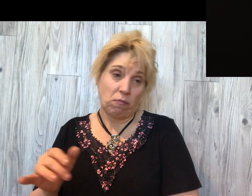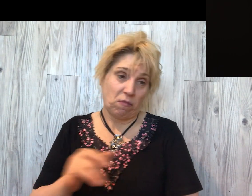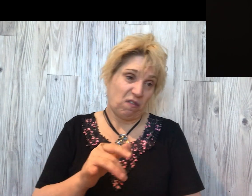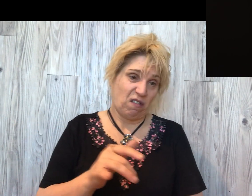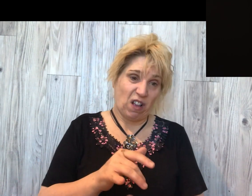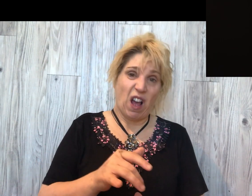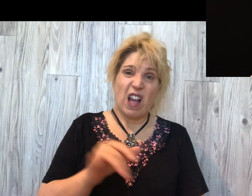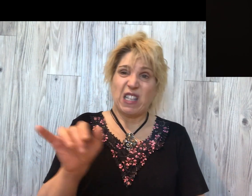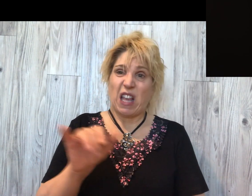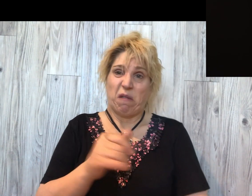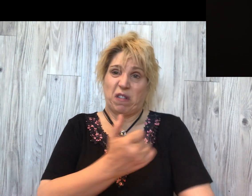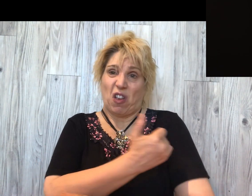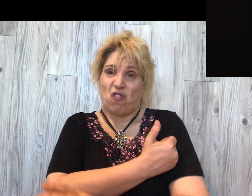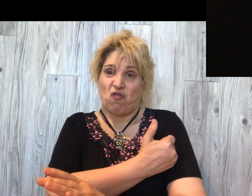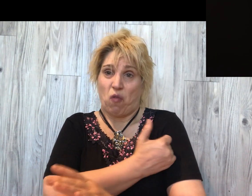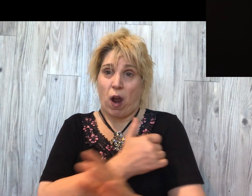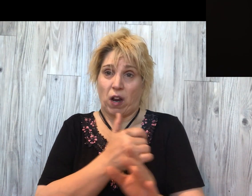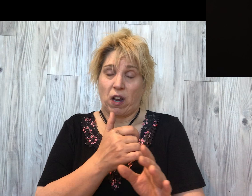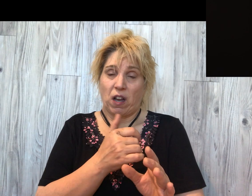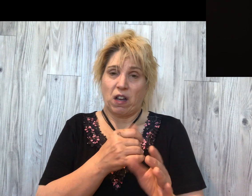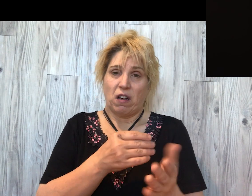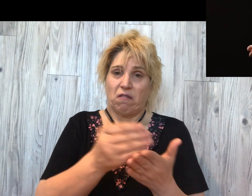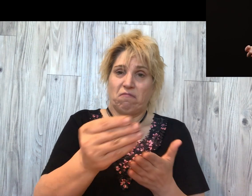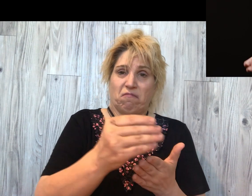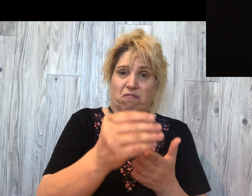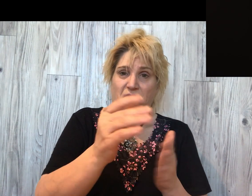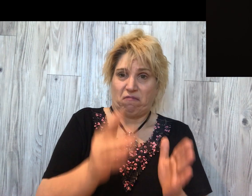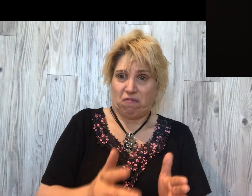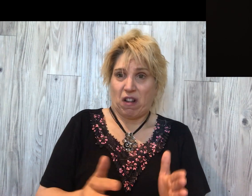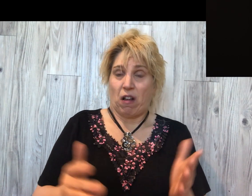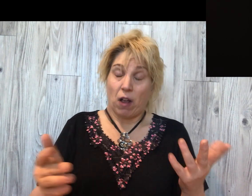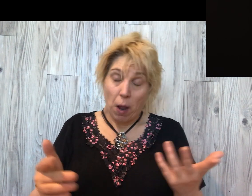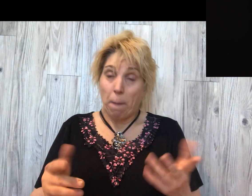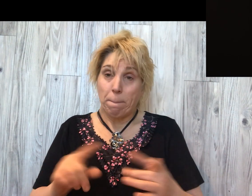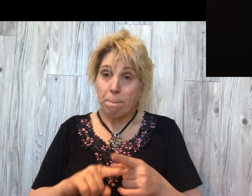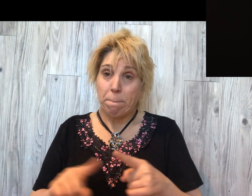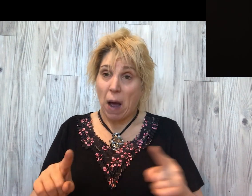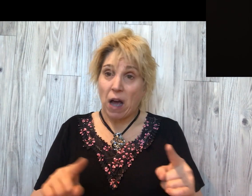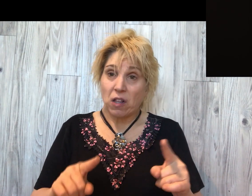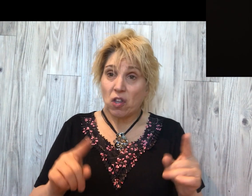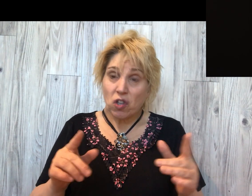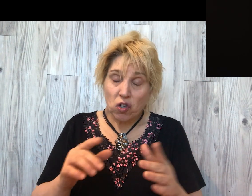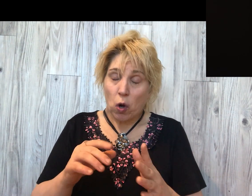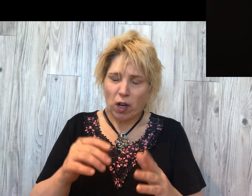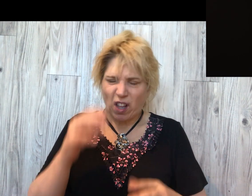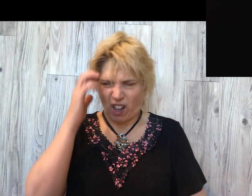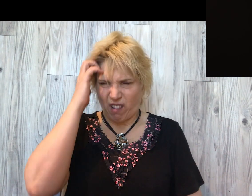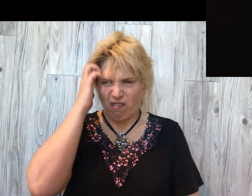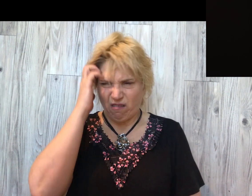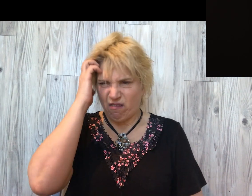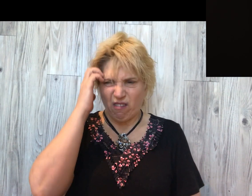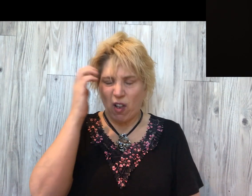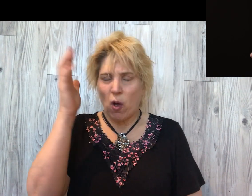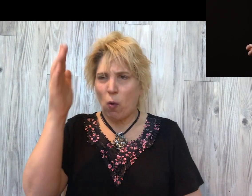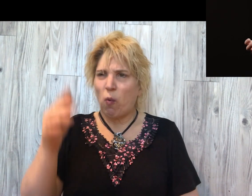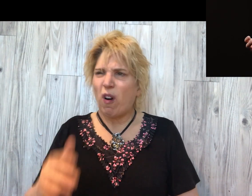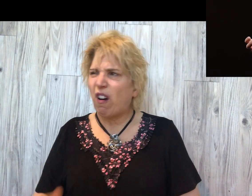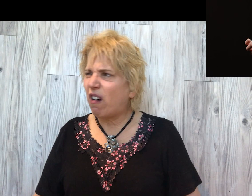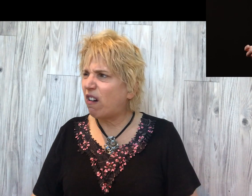guy, like a drug dealer. And yet he tells this story in such a way that's going to leave you scratching your head and